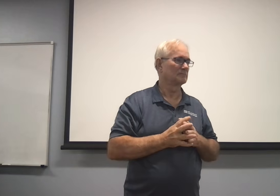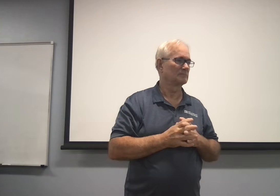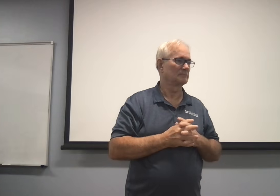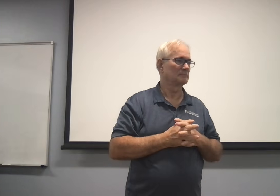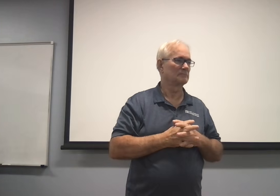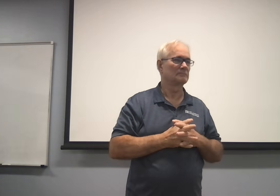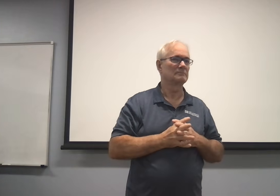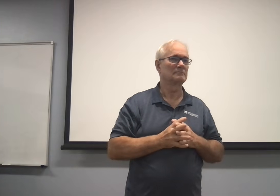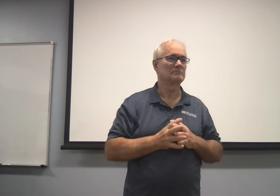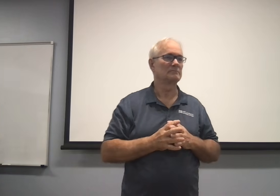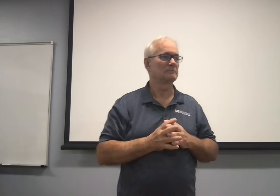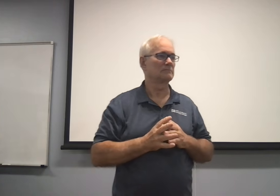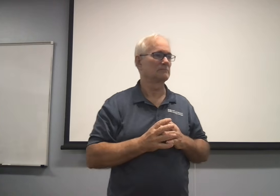For what? Errands.